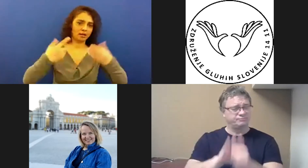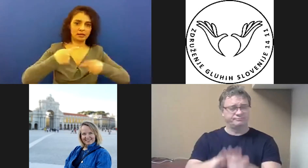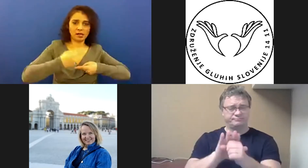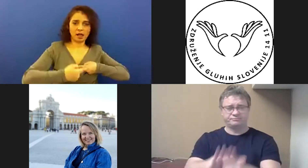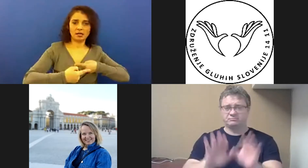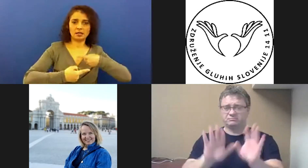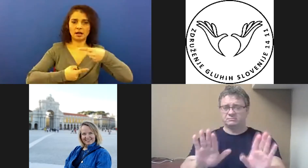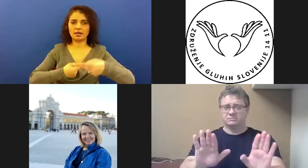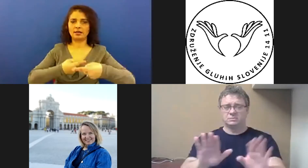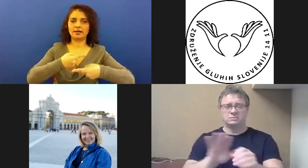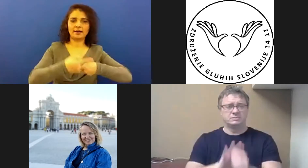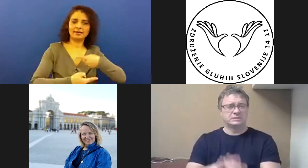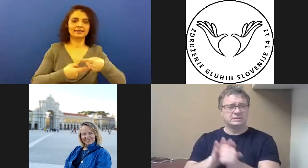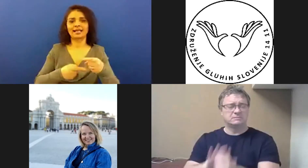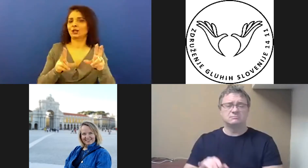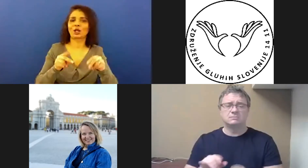So,